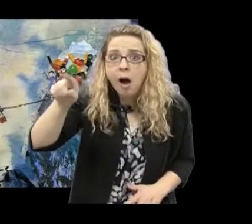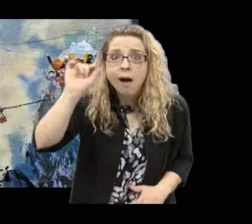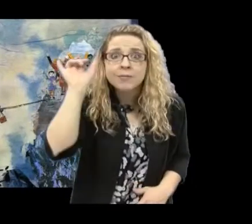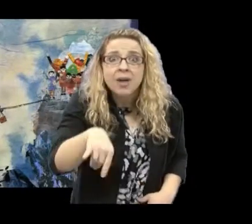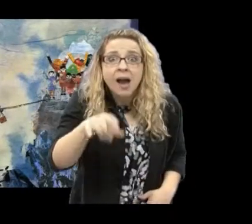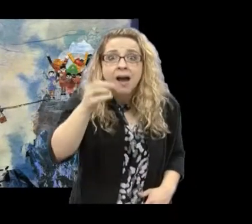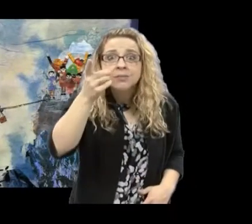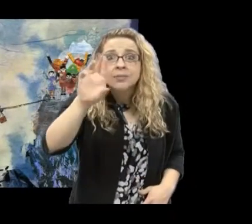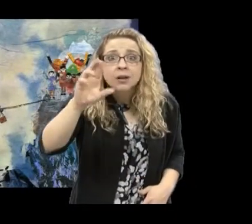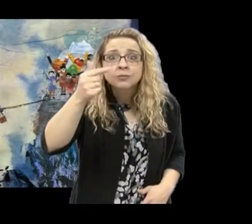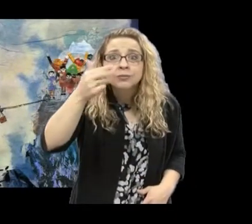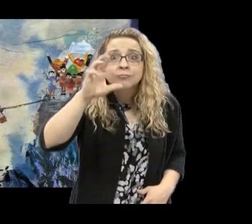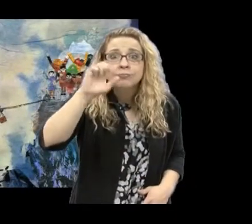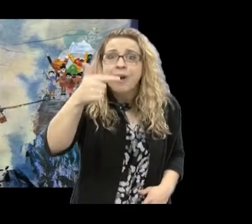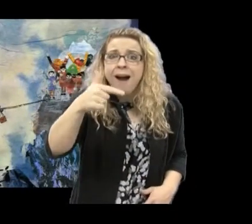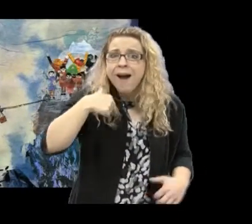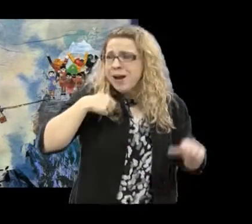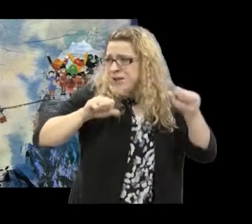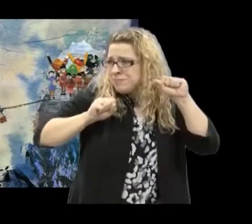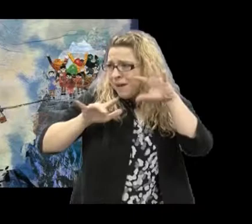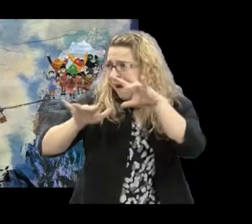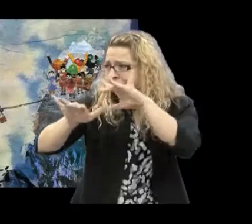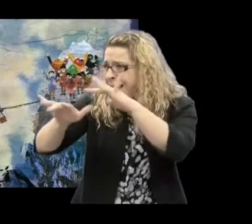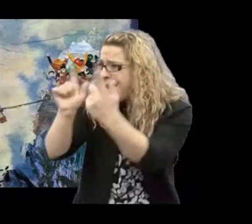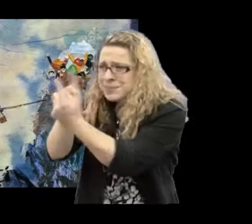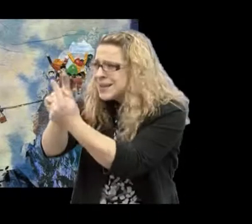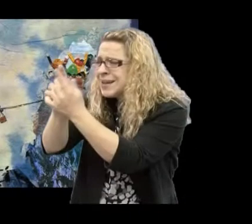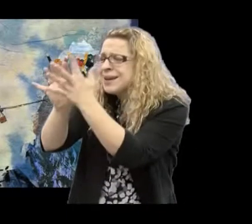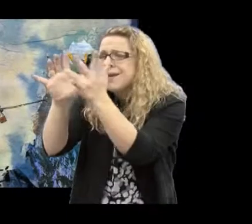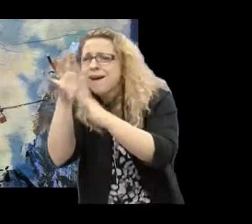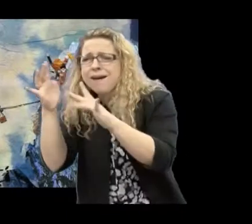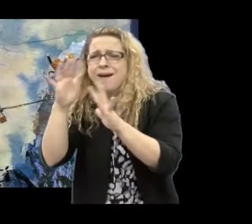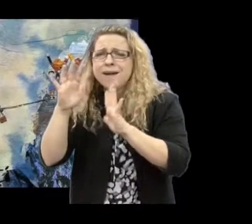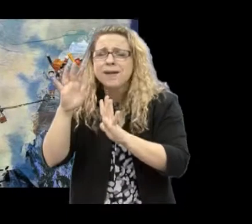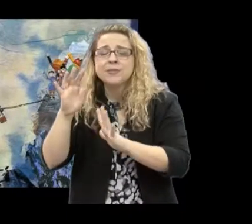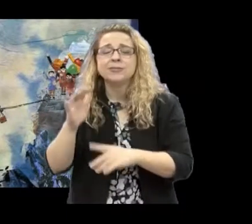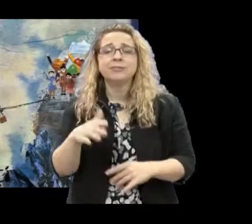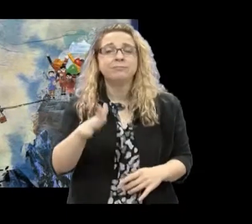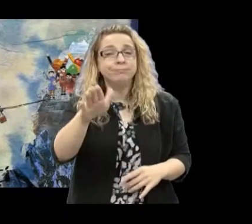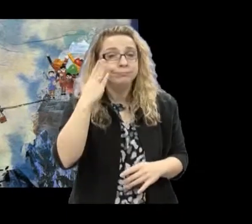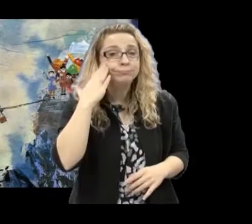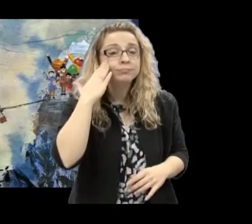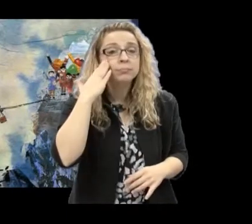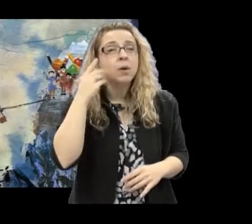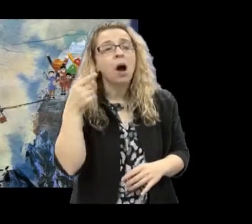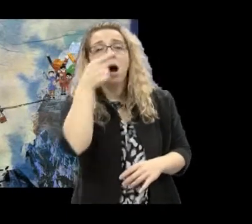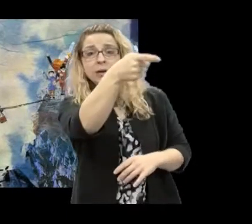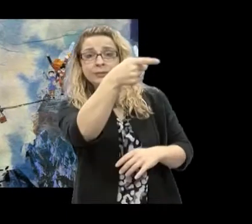It was Dr. Gregg. We all ran down to meet him.